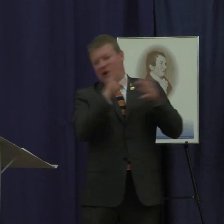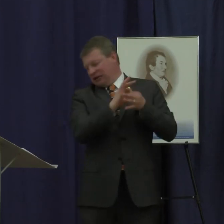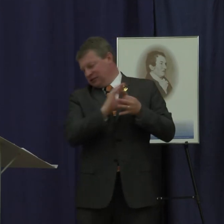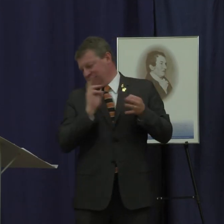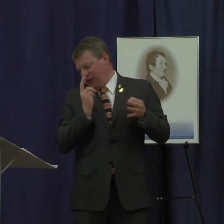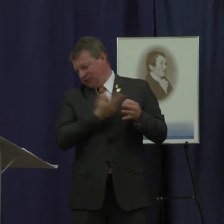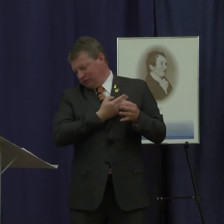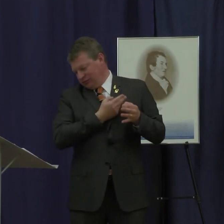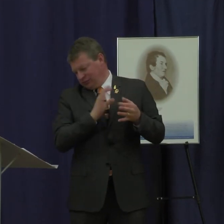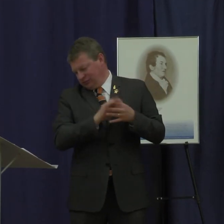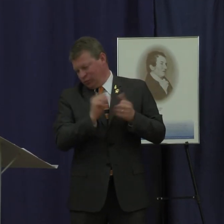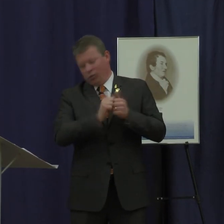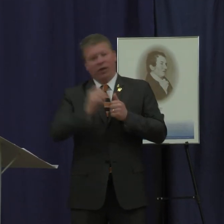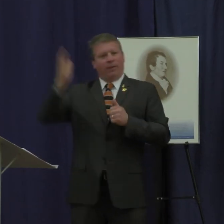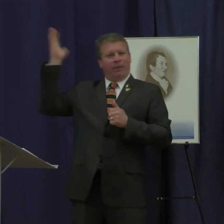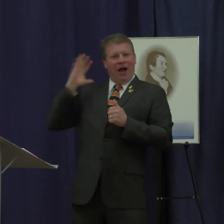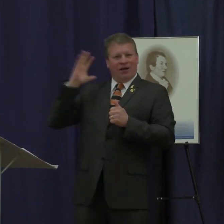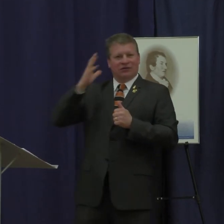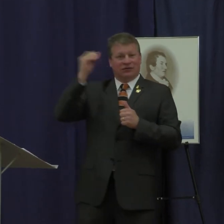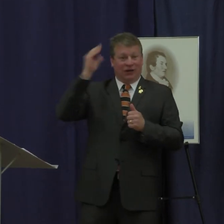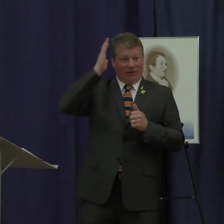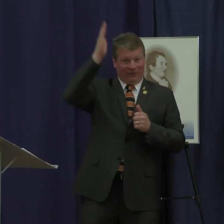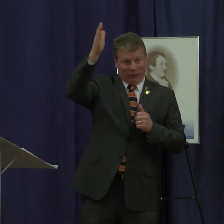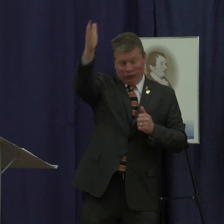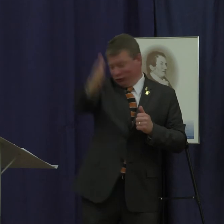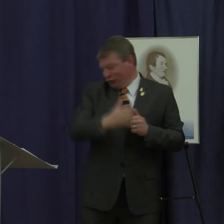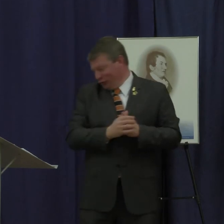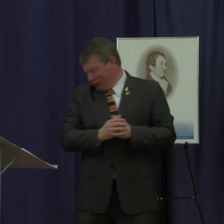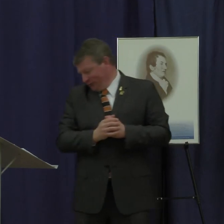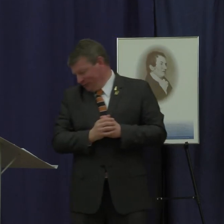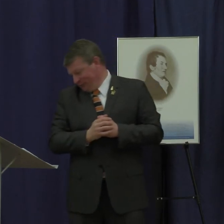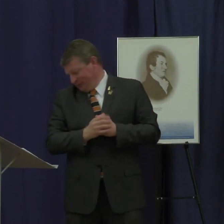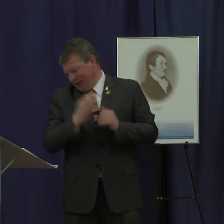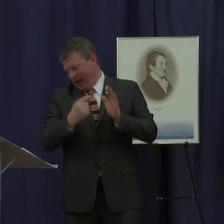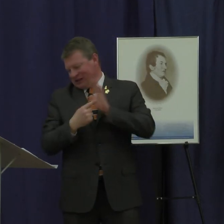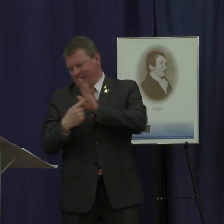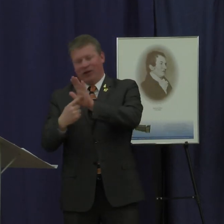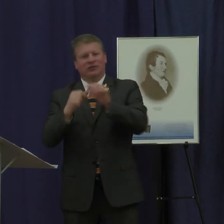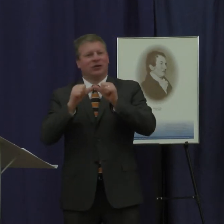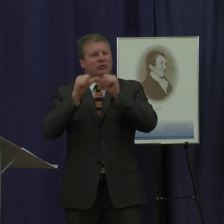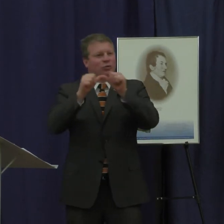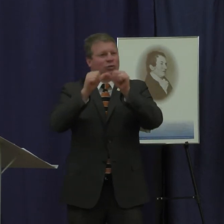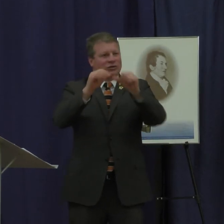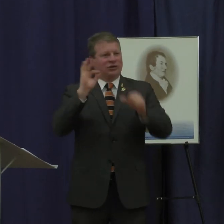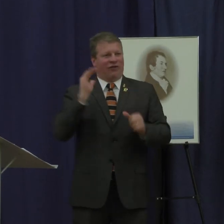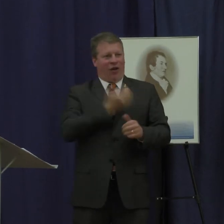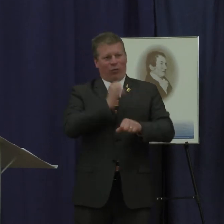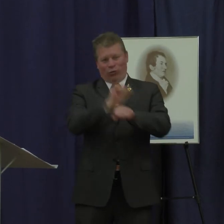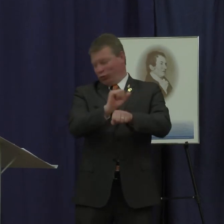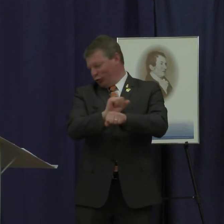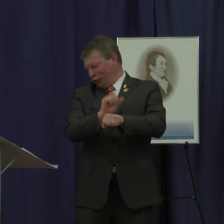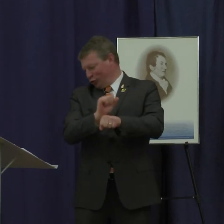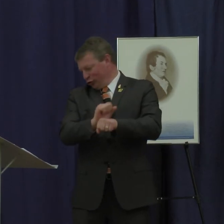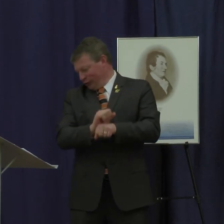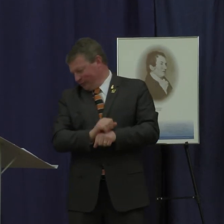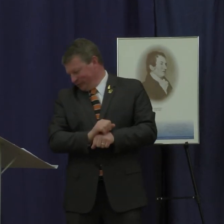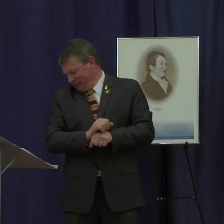This, in a way, links us both with the past and with the future, and symbolize the